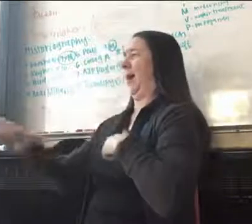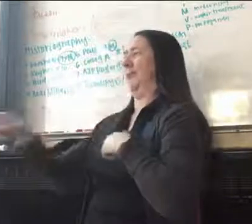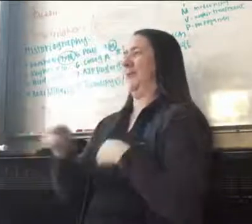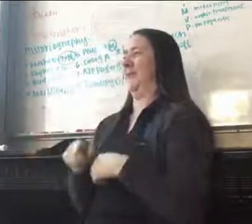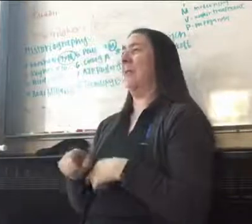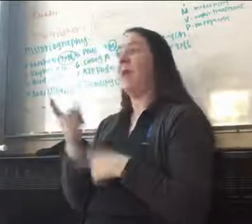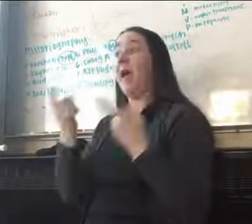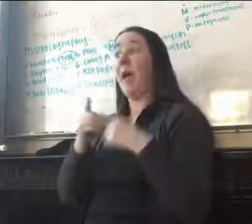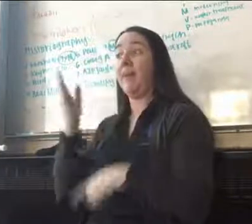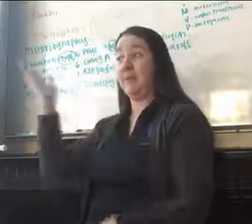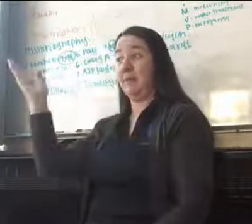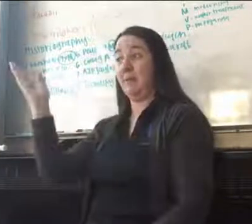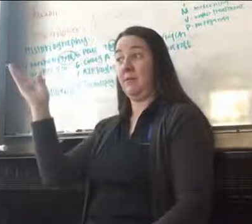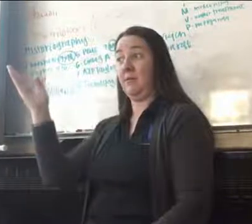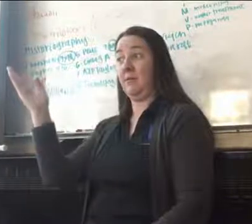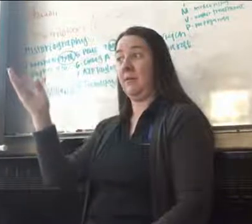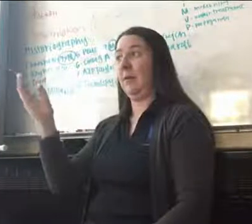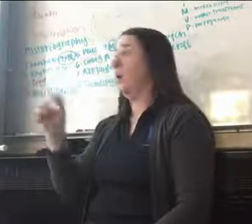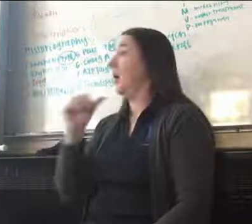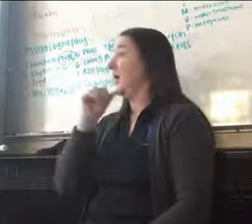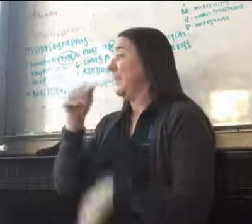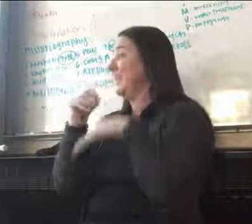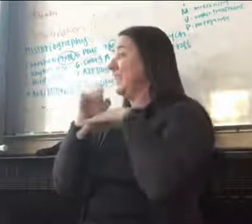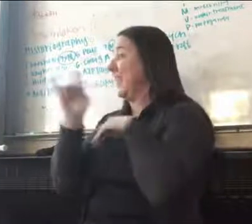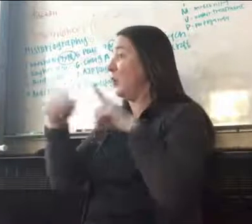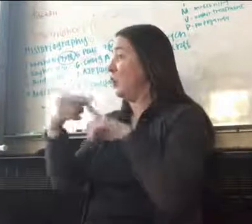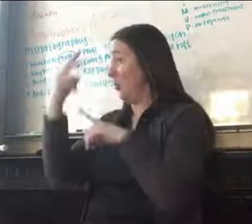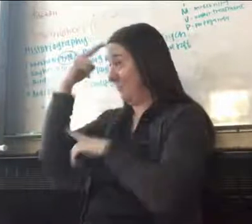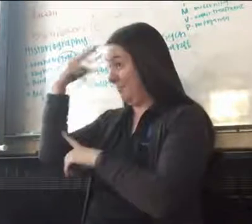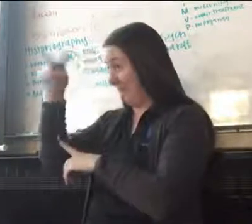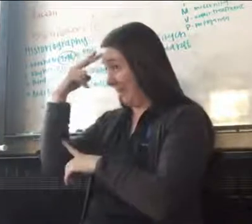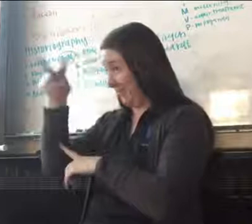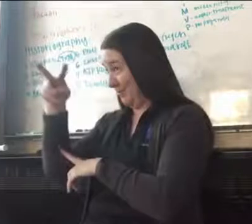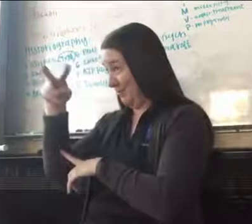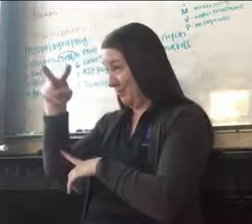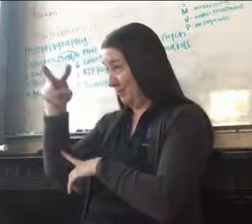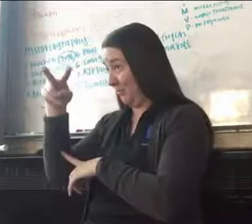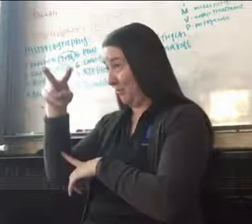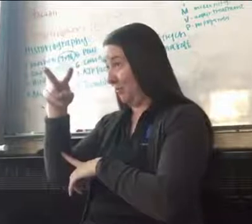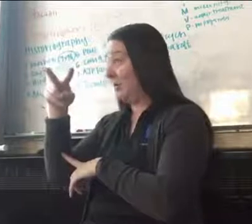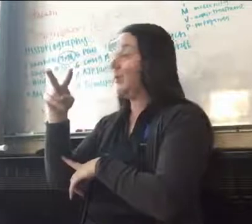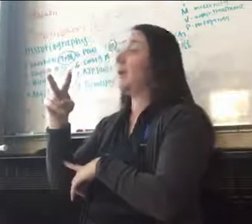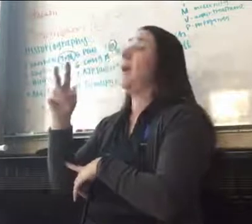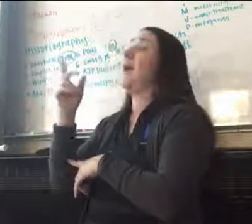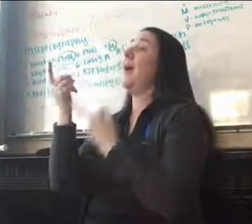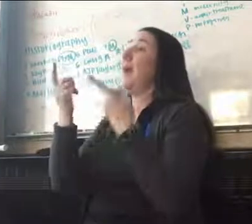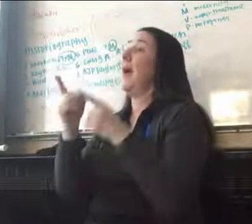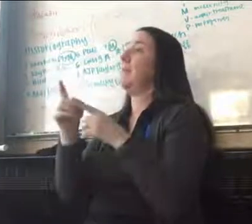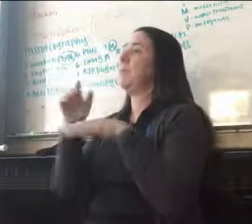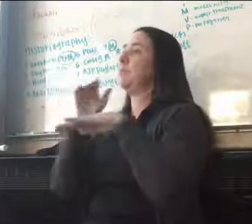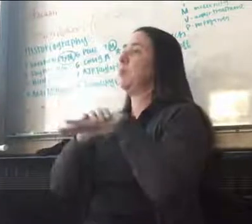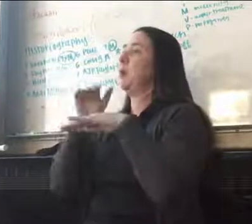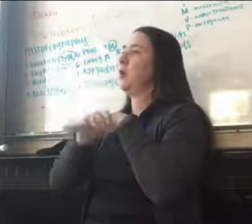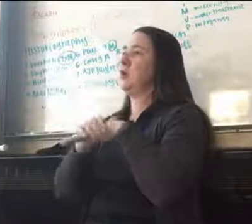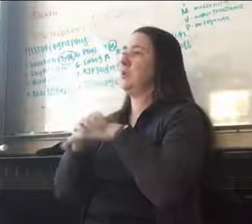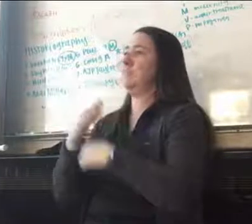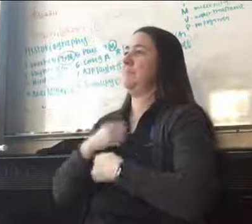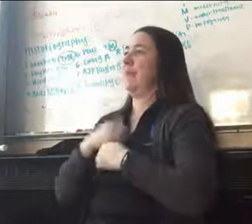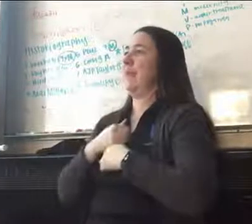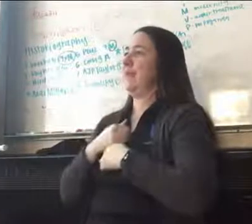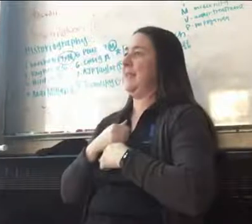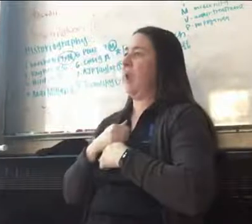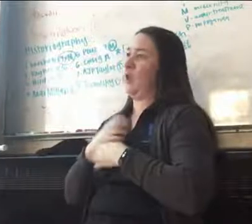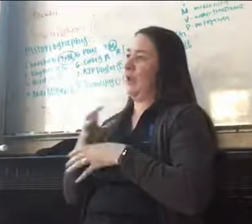here. Instead of sending it to Mexico, the transmission gets intercepted by a British military officer,